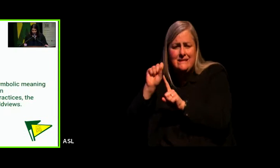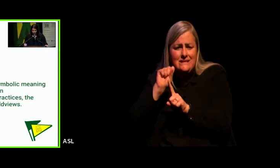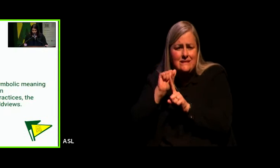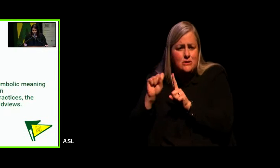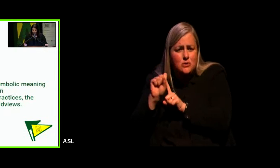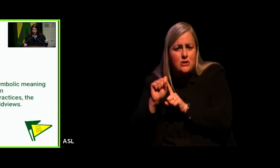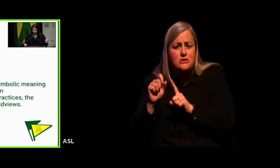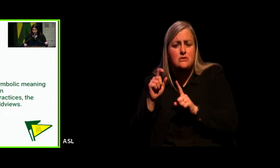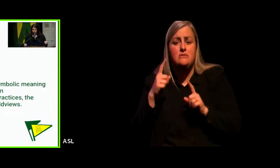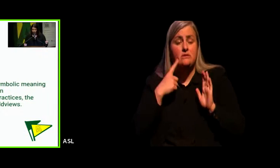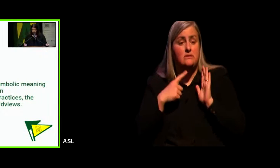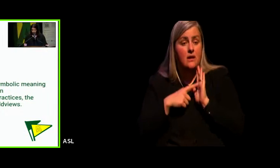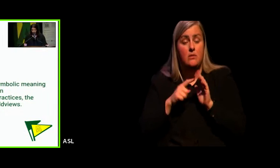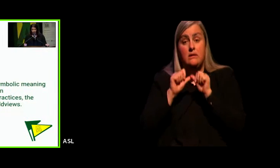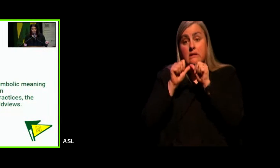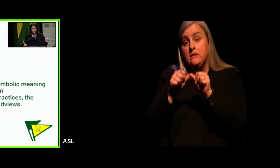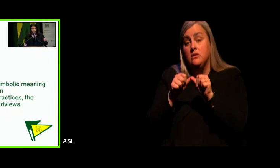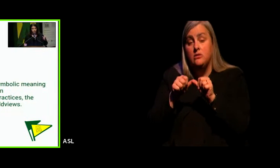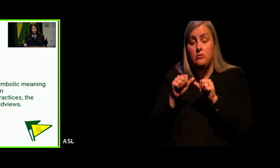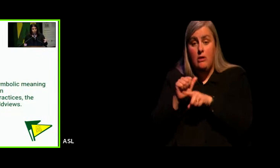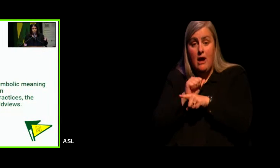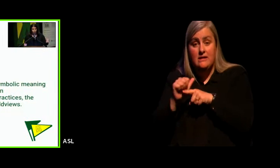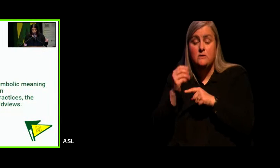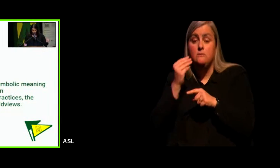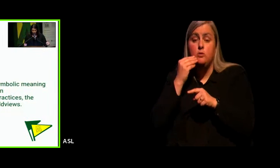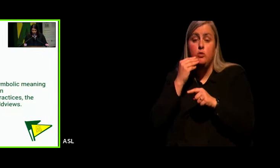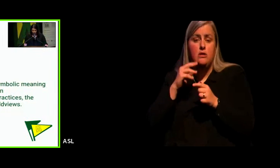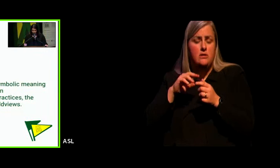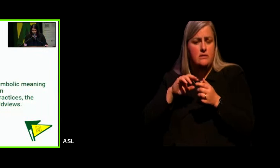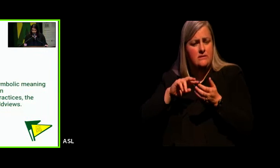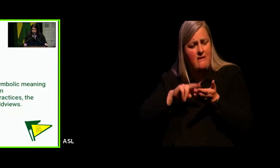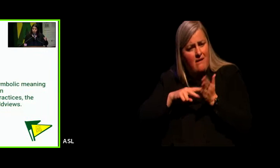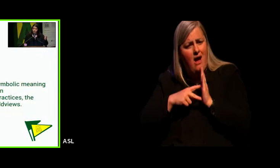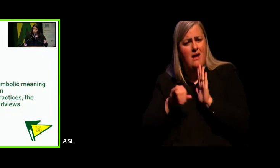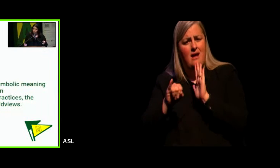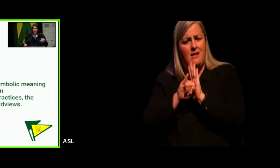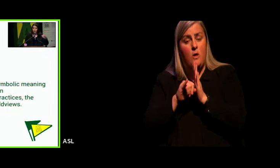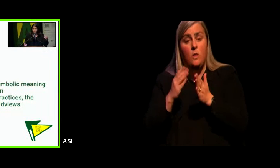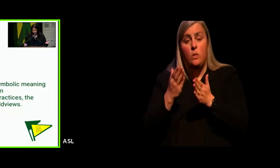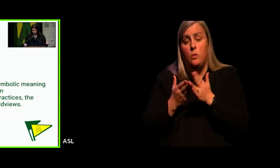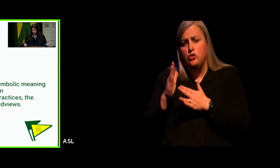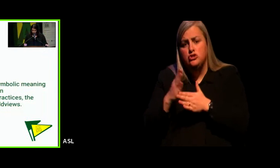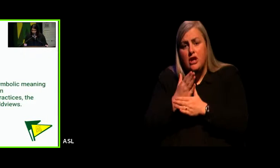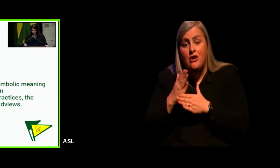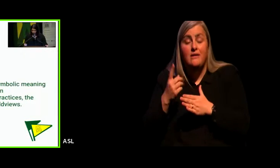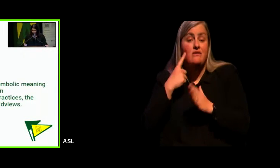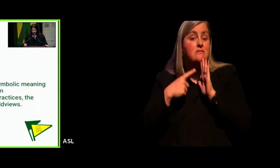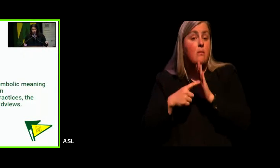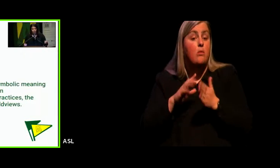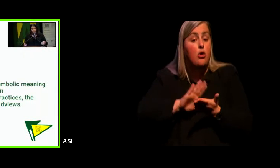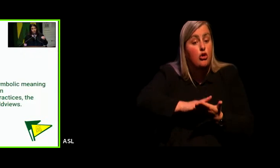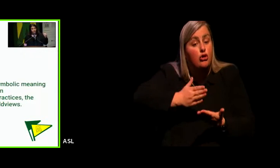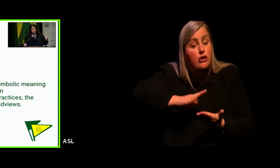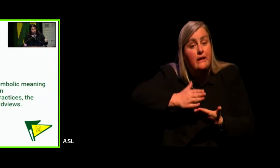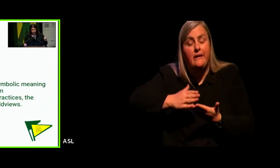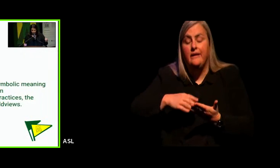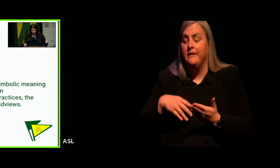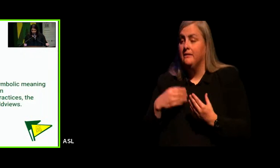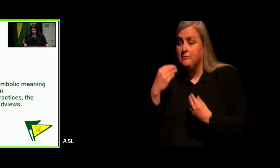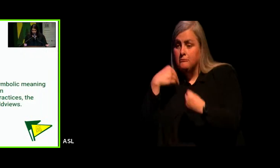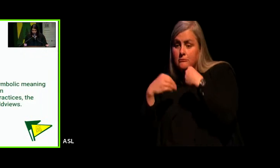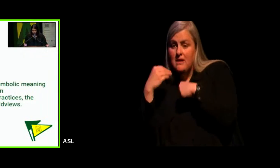quotidian practices, food defines communities with shared cultural practices, such as cooking and food consumption, as well as with